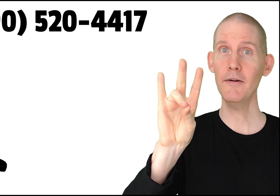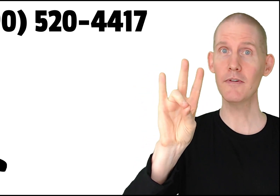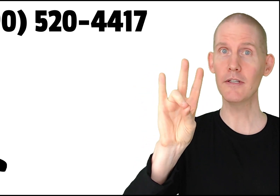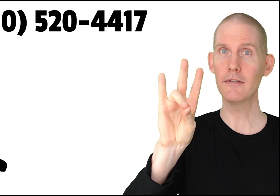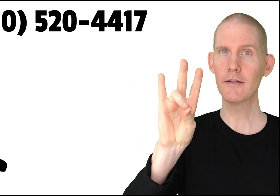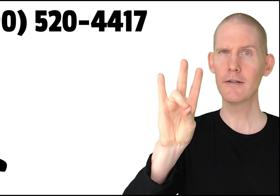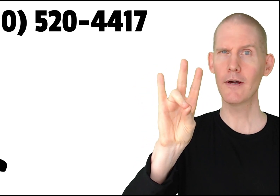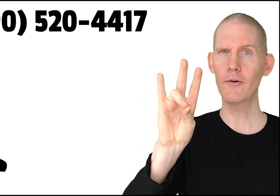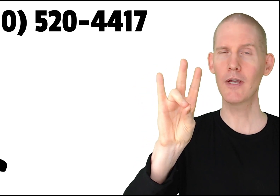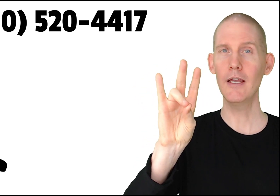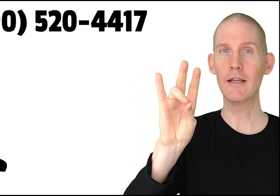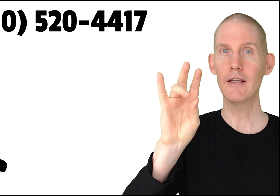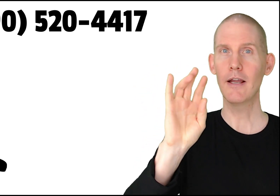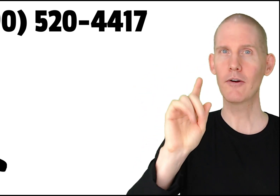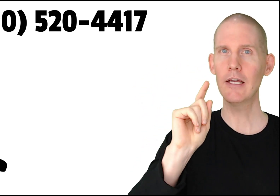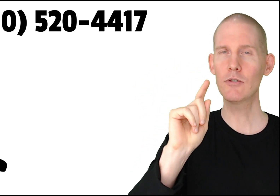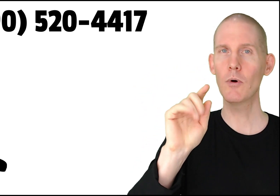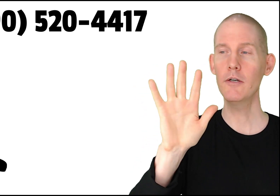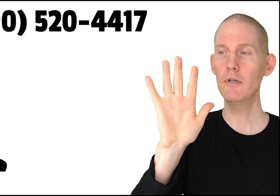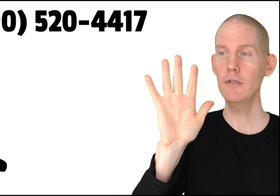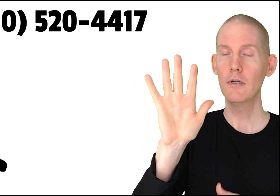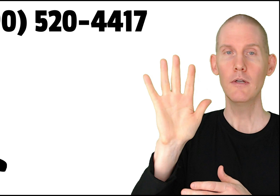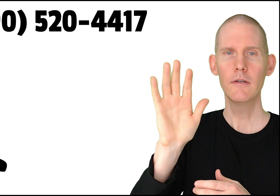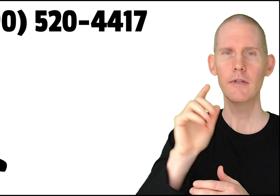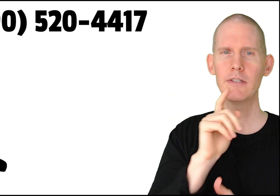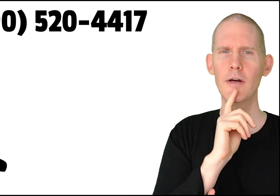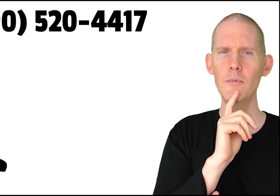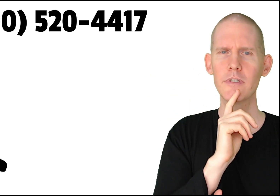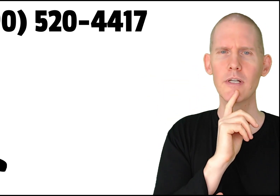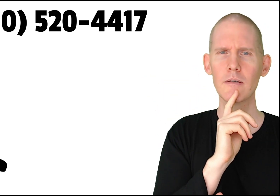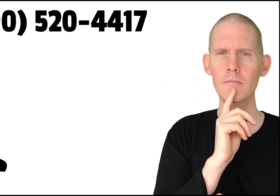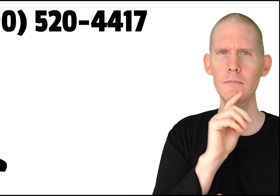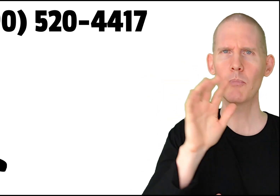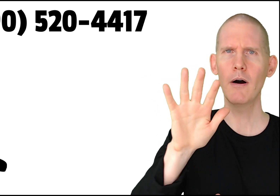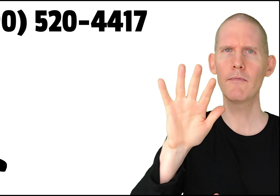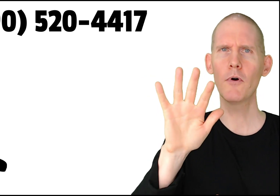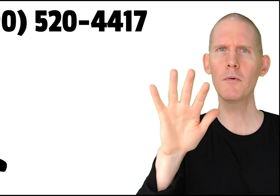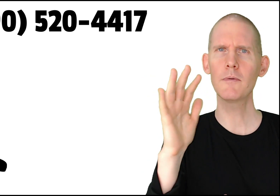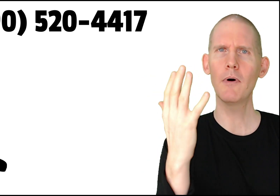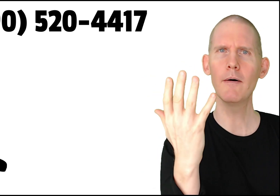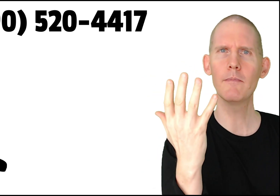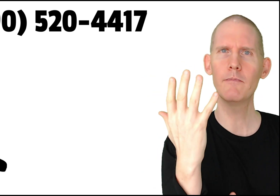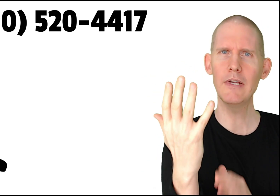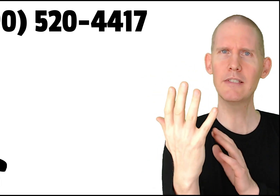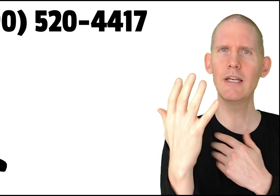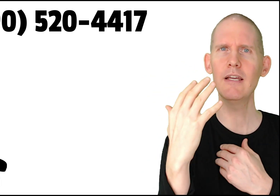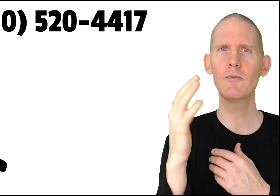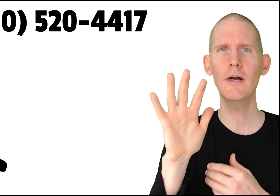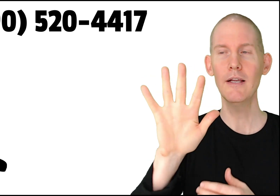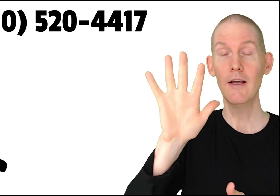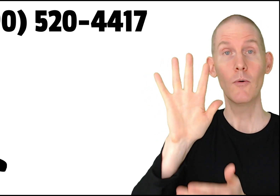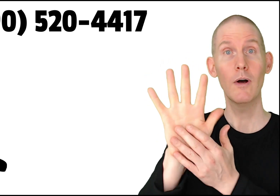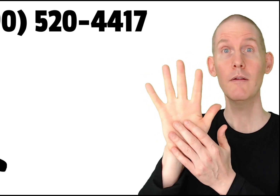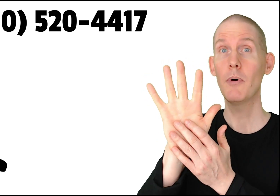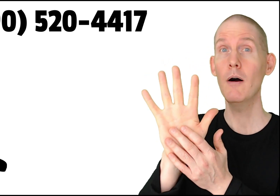4417. Okay. Now, in case you're wondering, these numbers here, palm forward, palm facing in, what? Well, palm